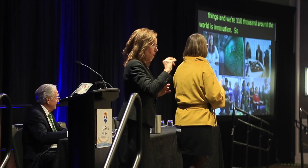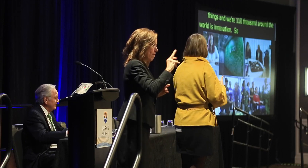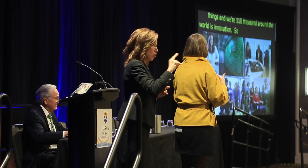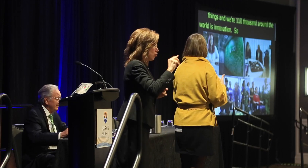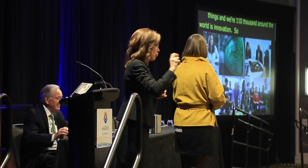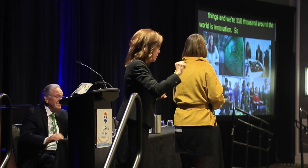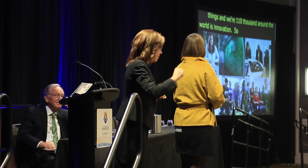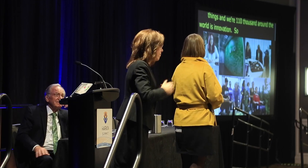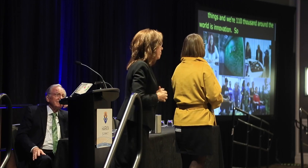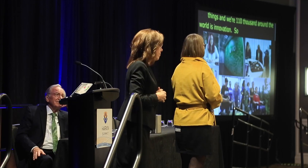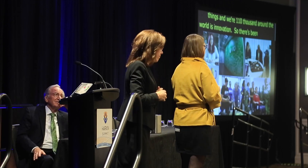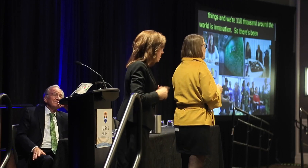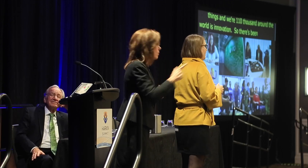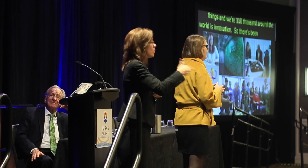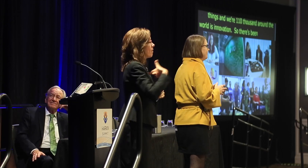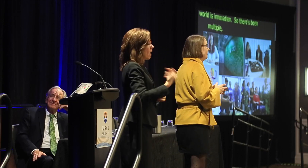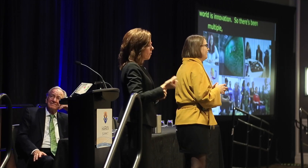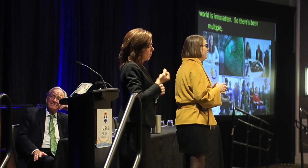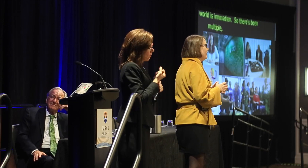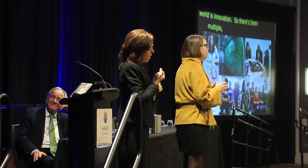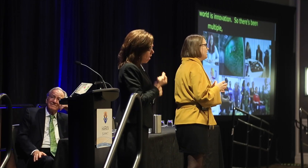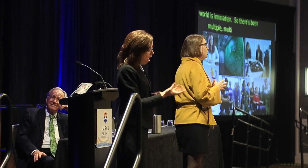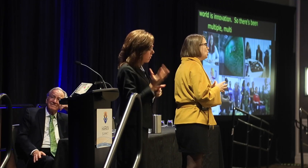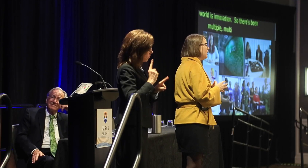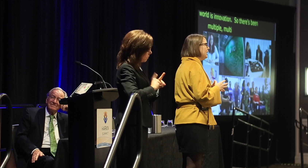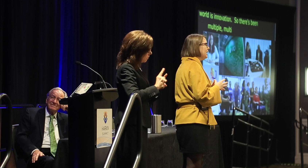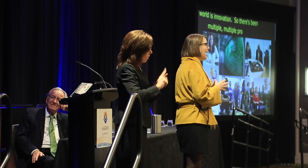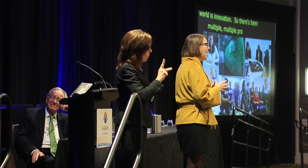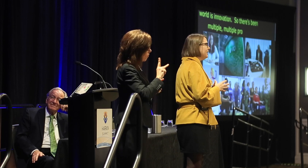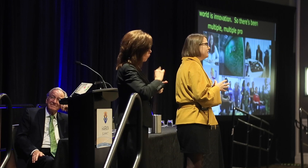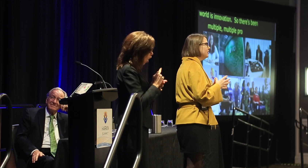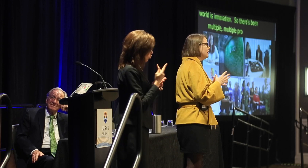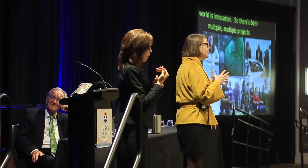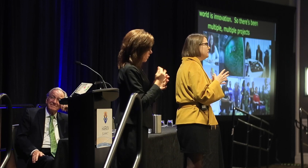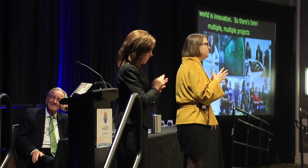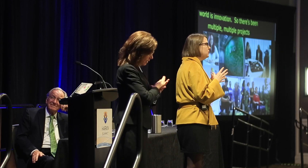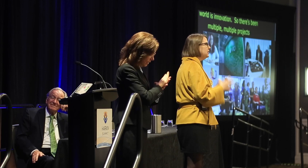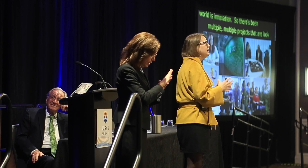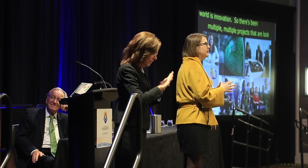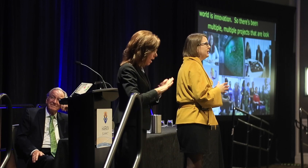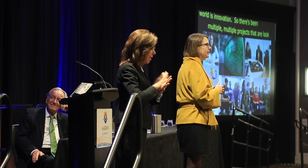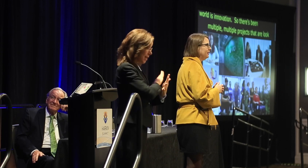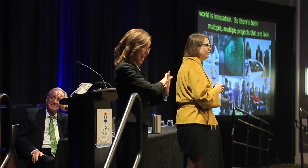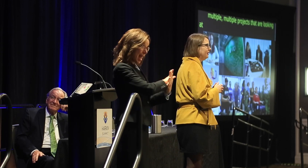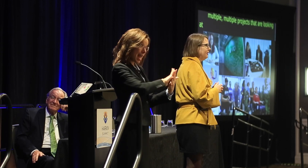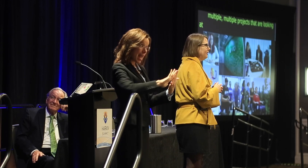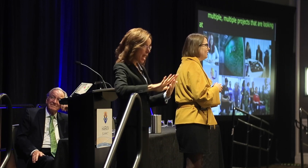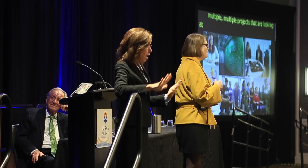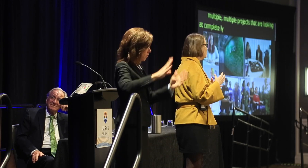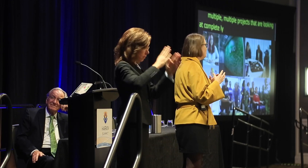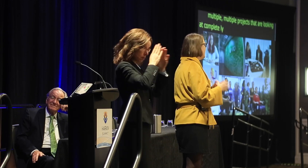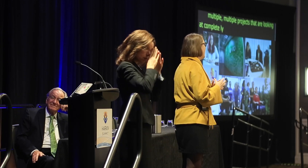been multiple projects that are looking at completely